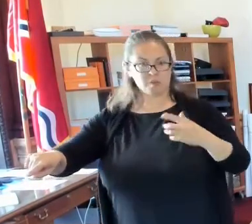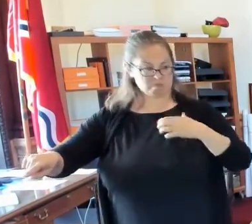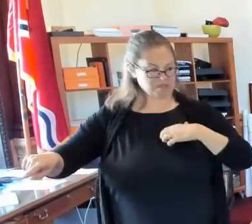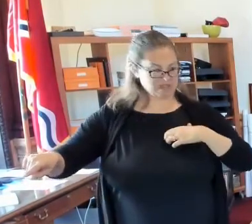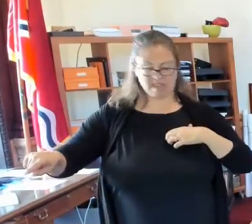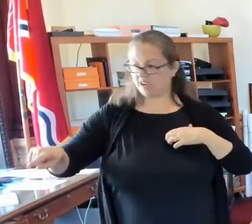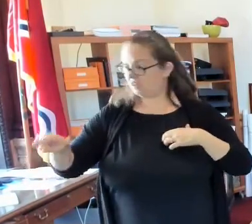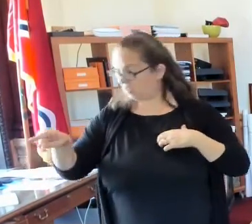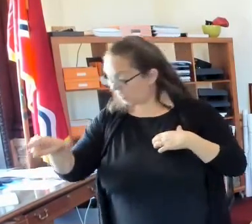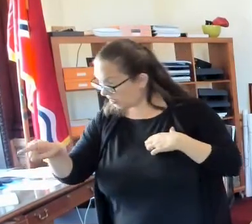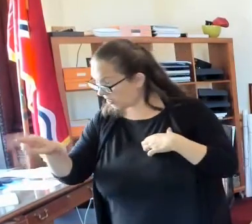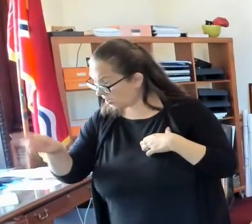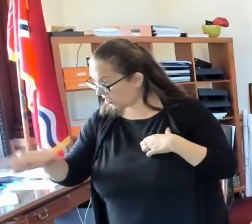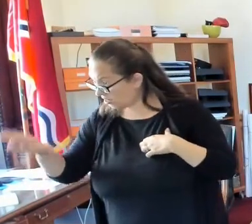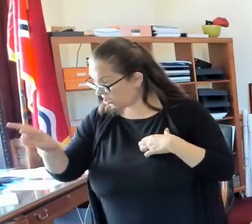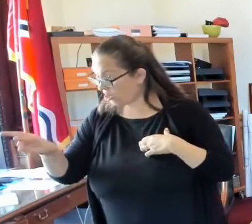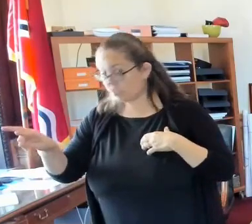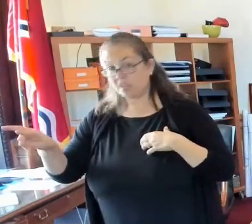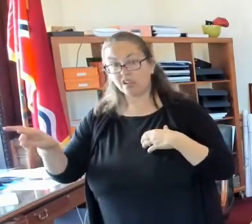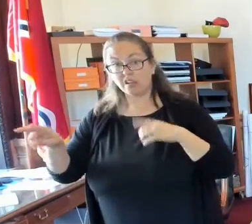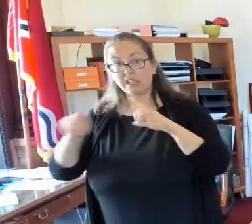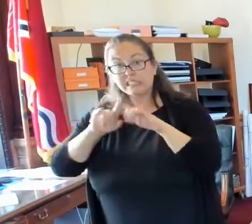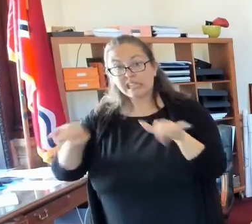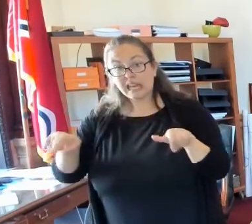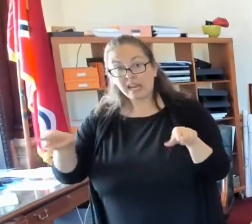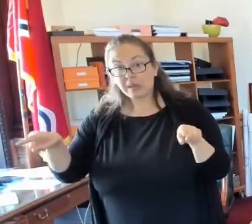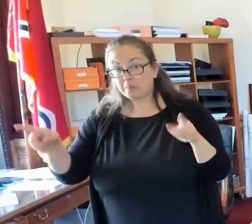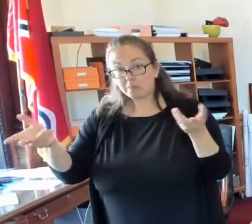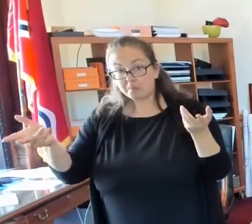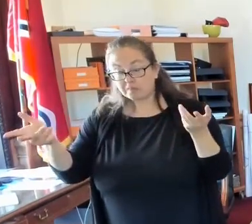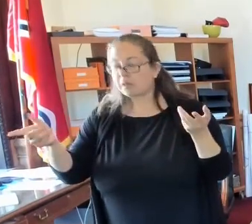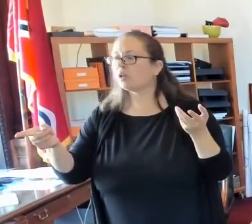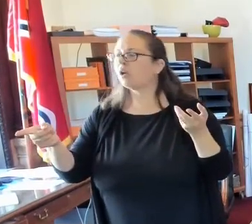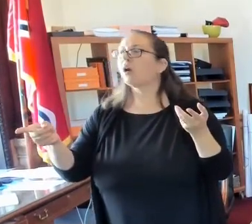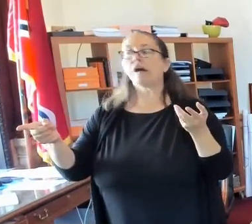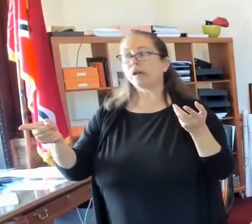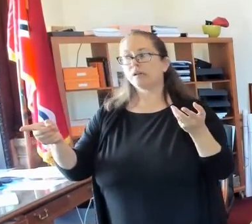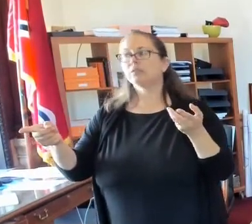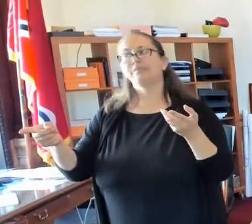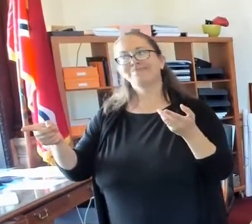management about it, try to give them education if they need it,